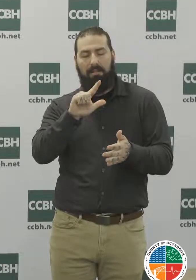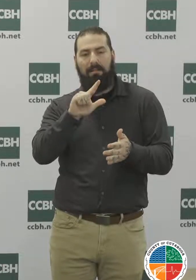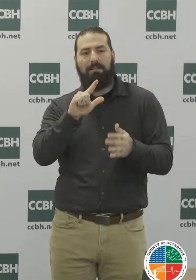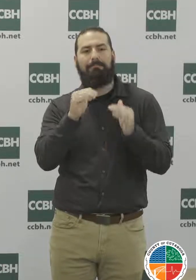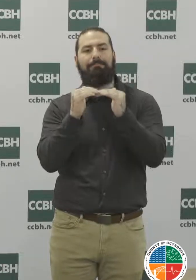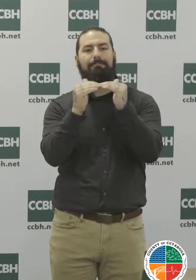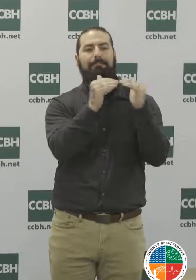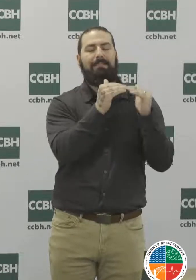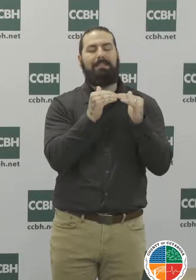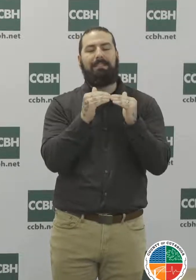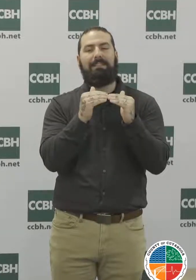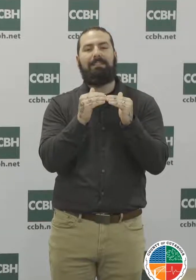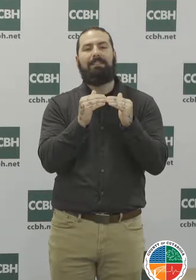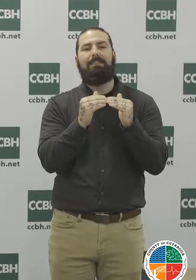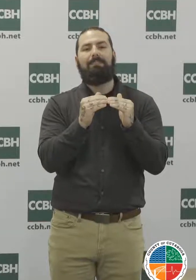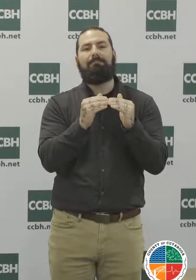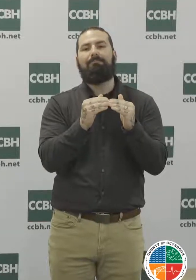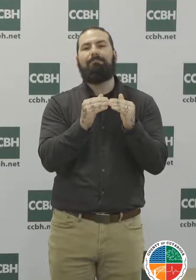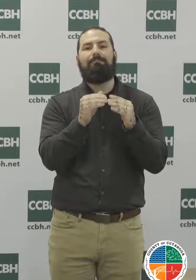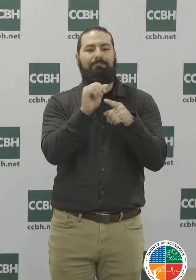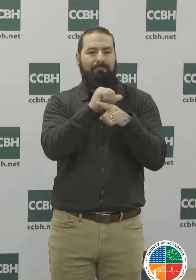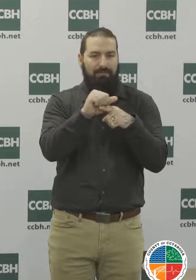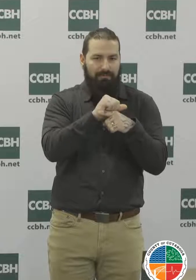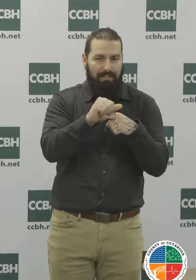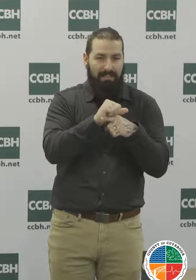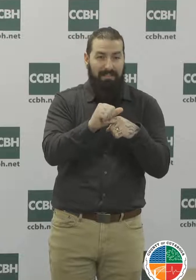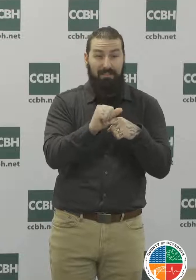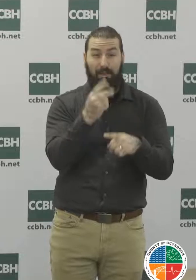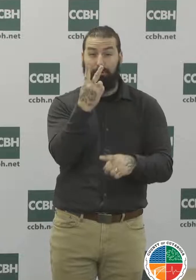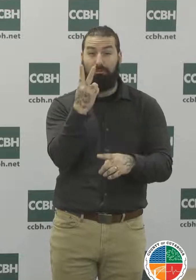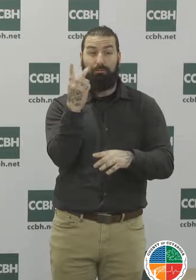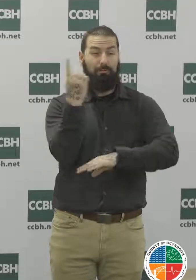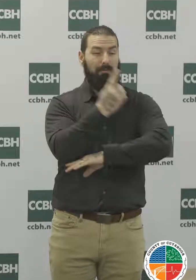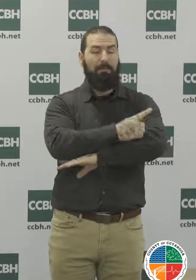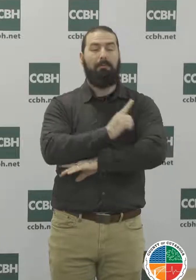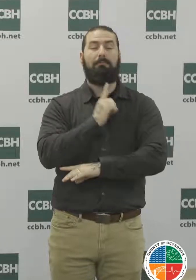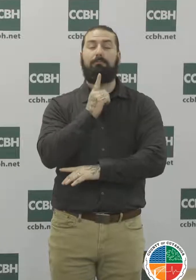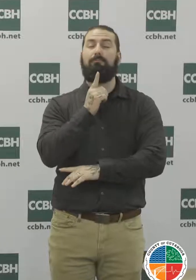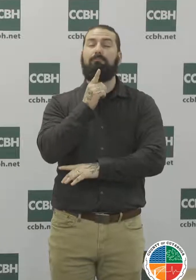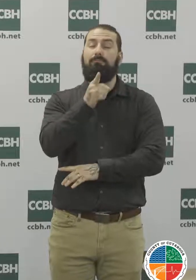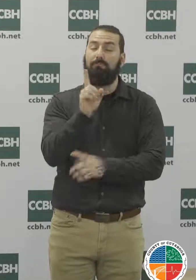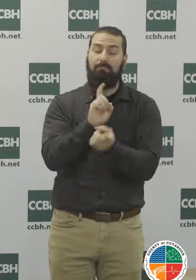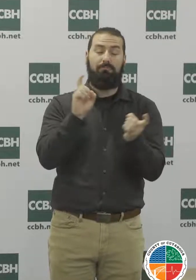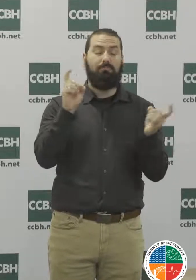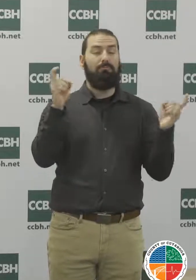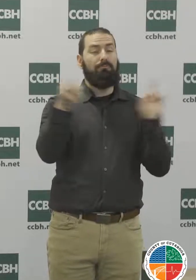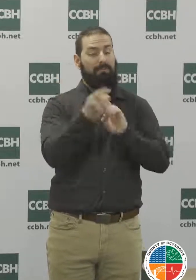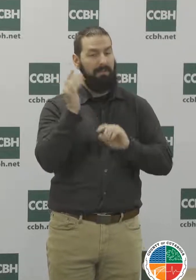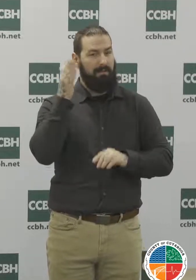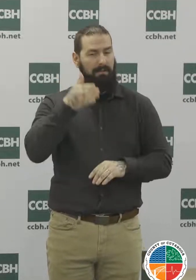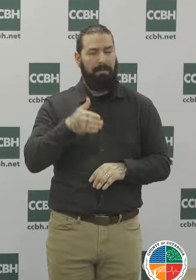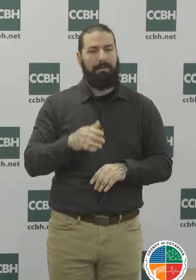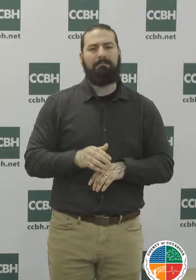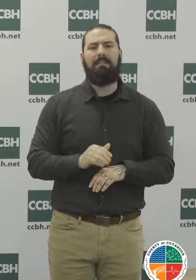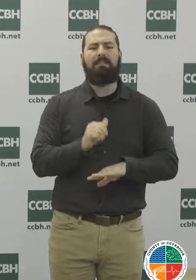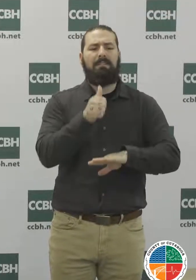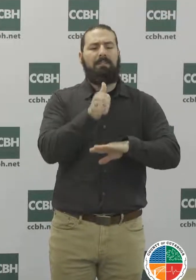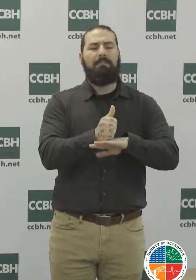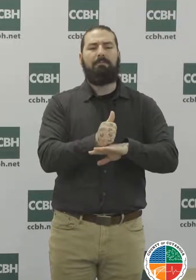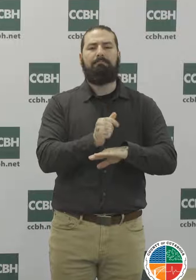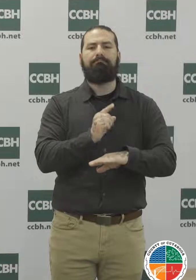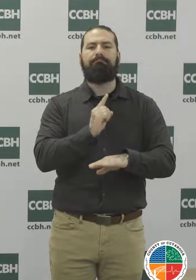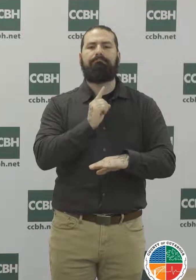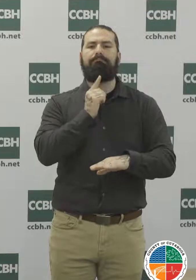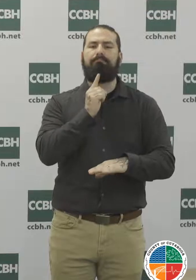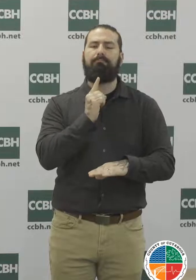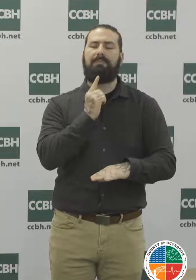community. It will be 2 days that radically transform you. Build authentic relationships,